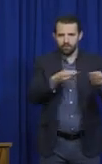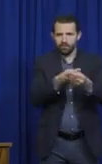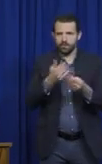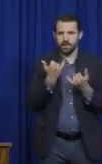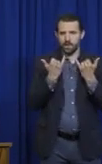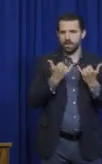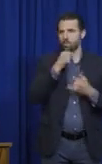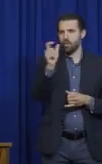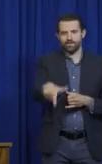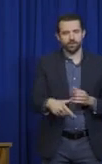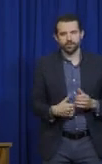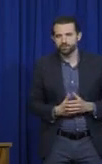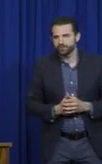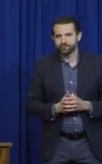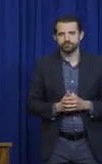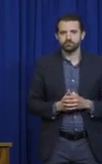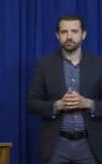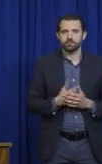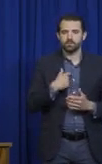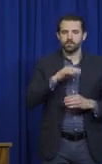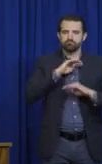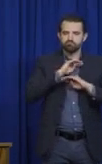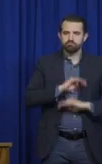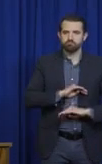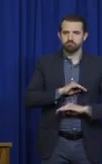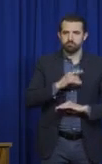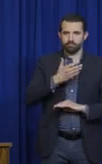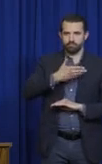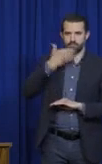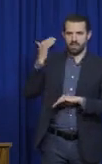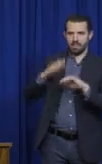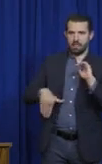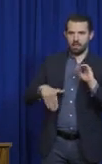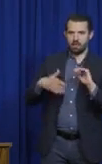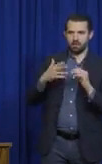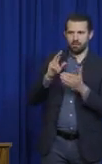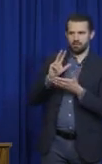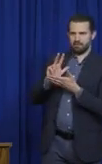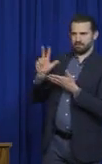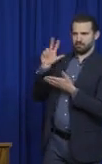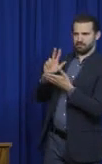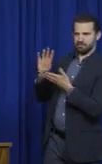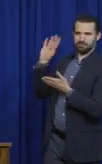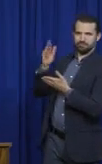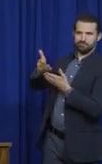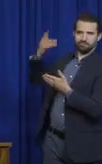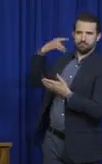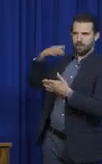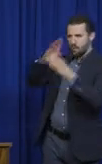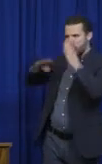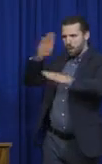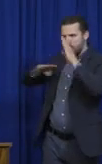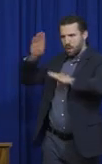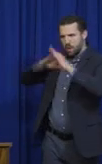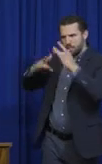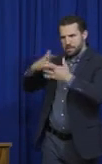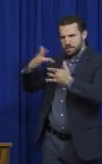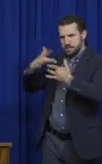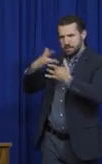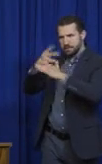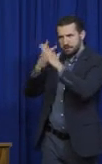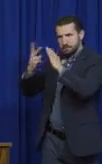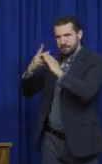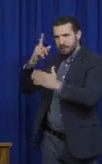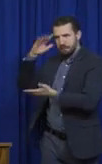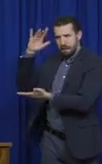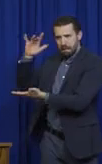respect, things are certainly looking better than they did just a few weeks ago. But we're still in the middle of things.